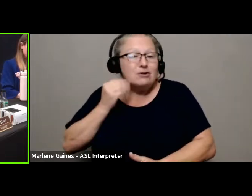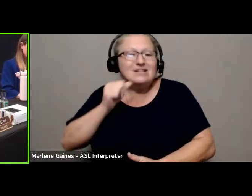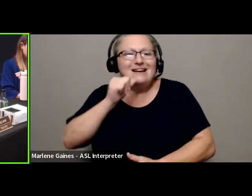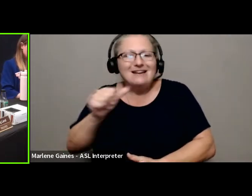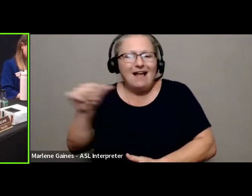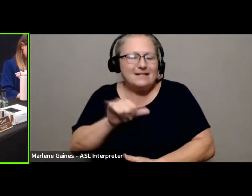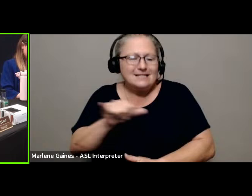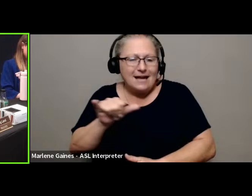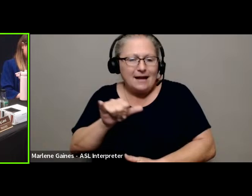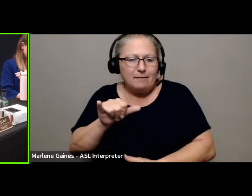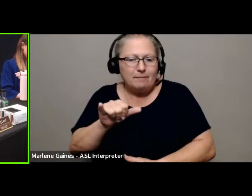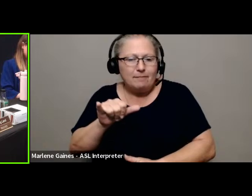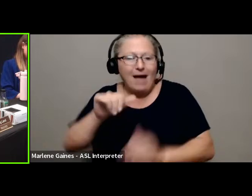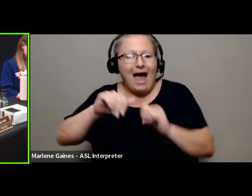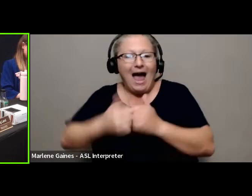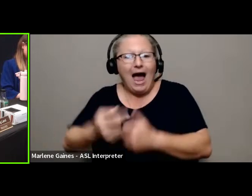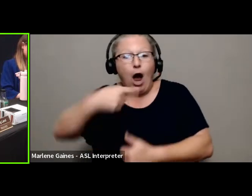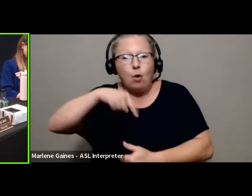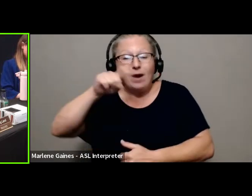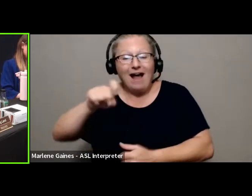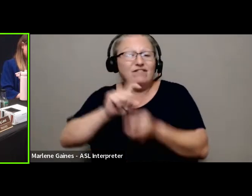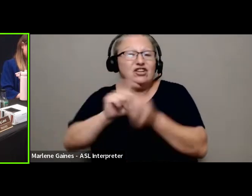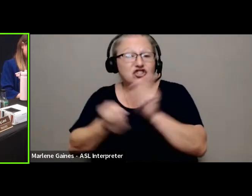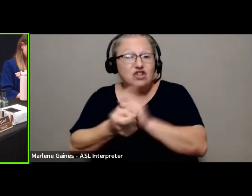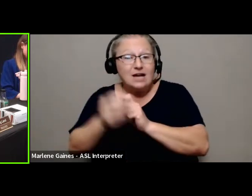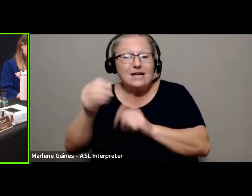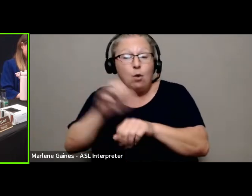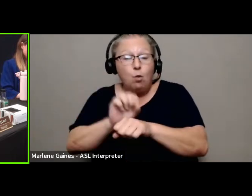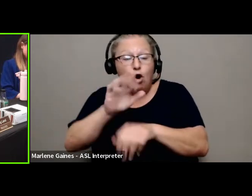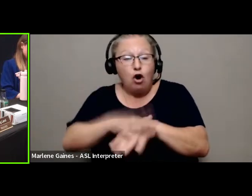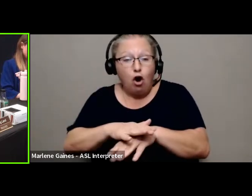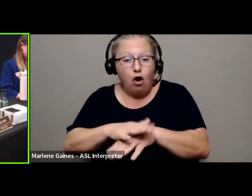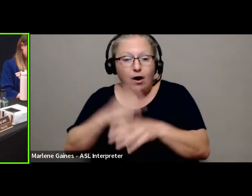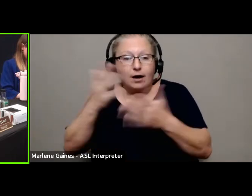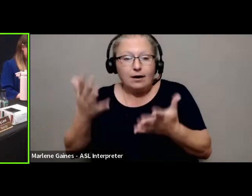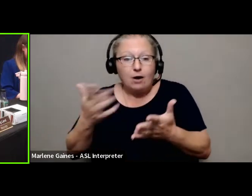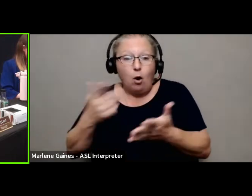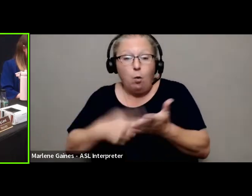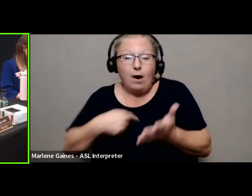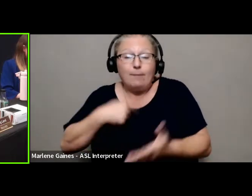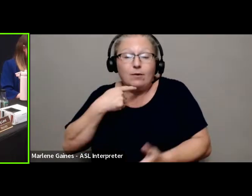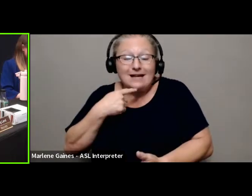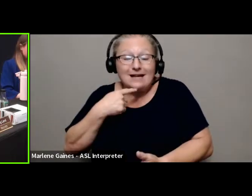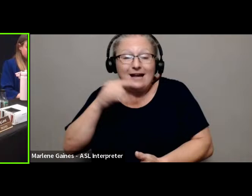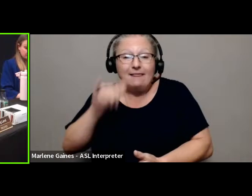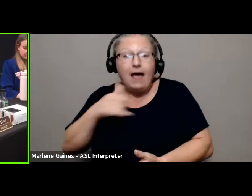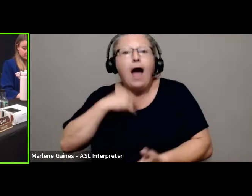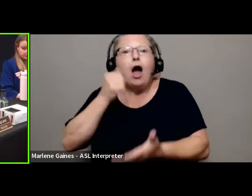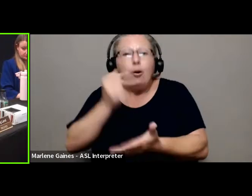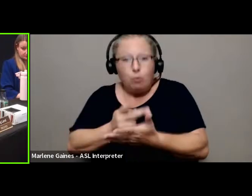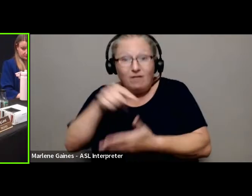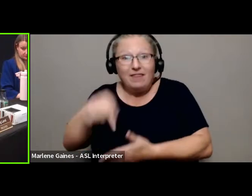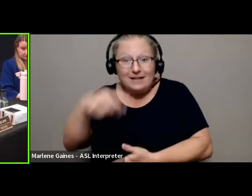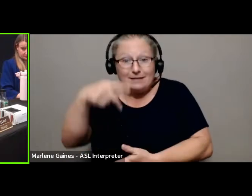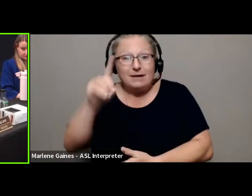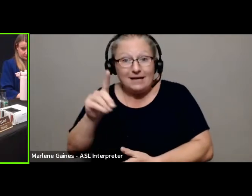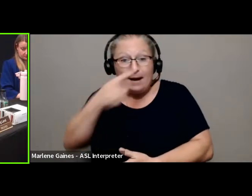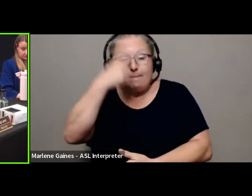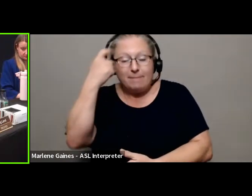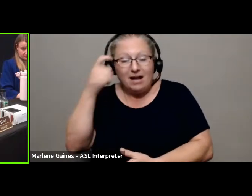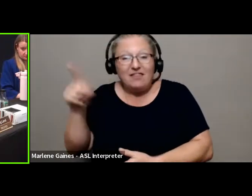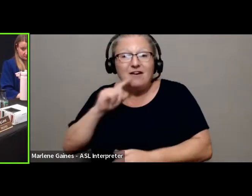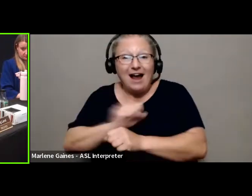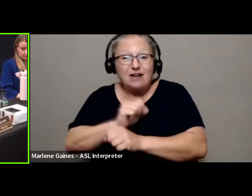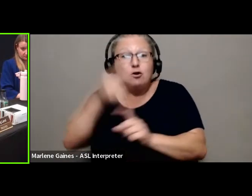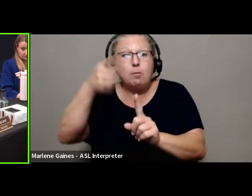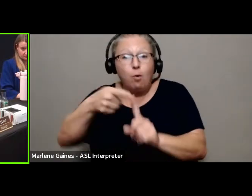the same, and how we need to change and work on it. So again, what I'm going to say is I approve of this PD because they're actually